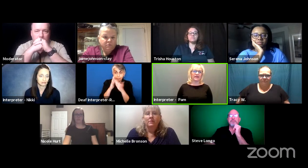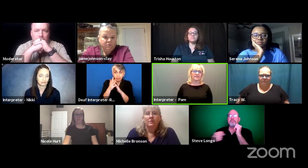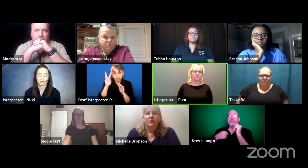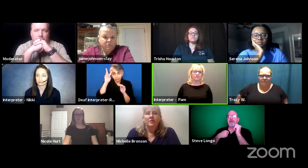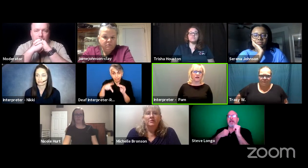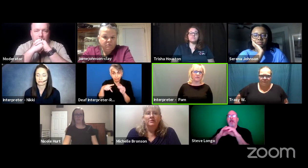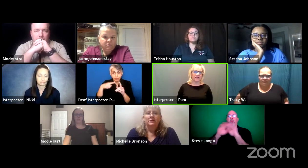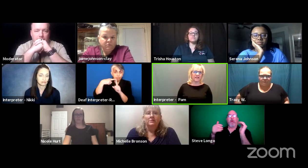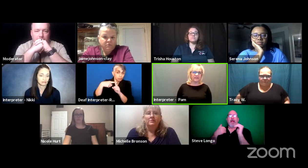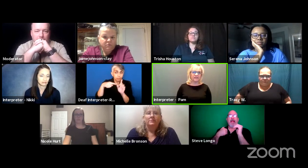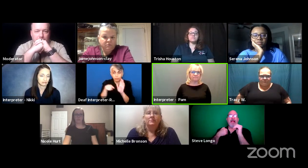has self-nominated.